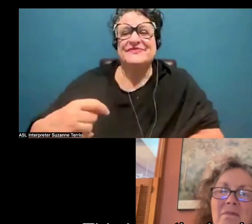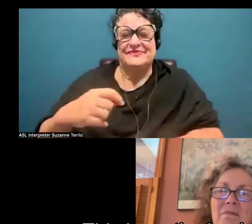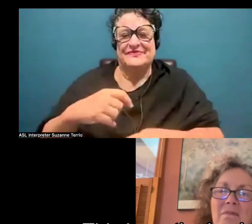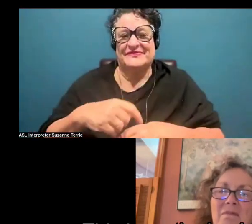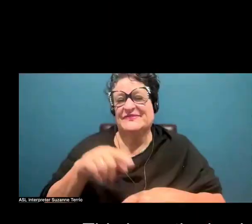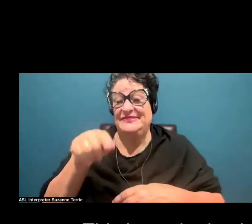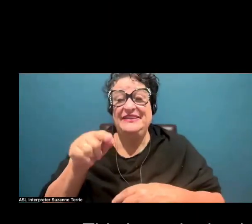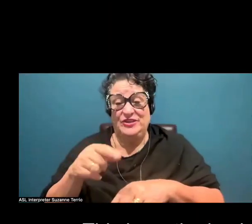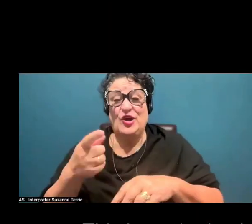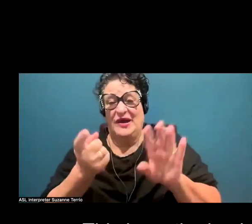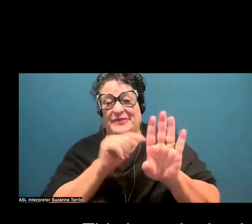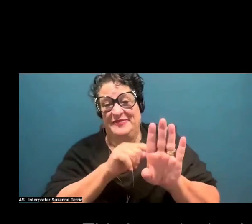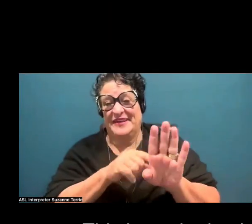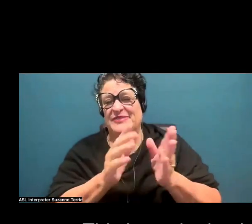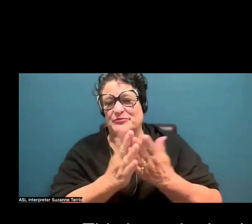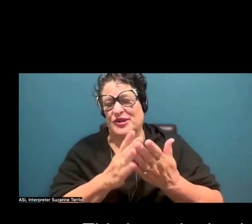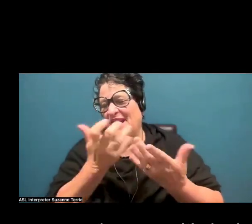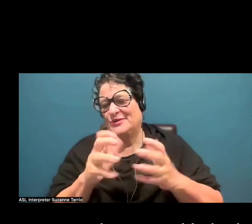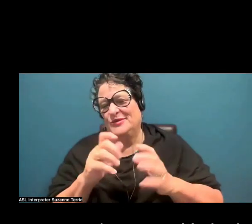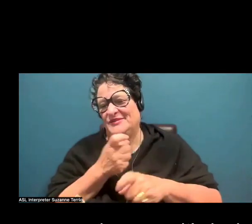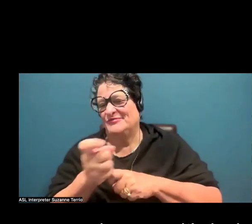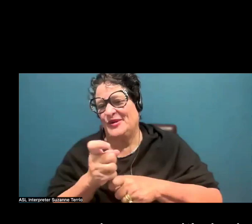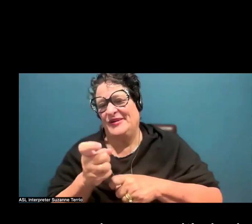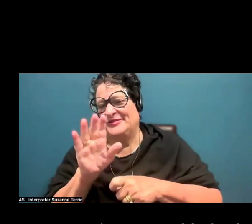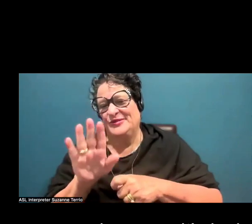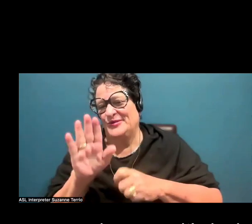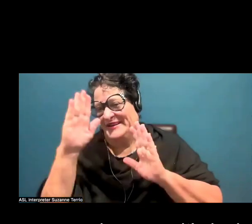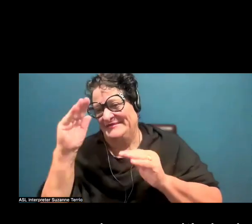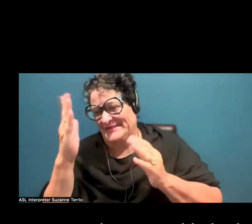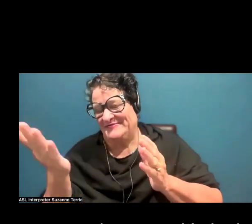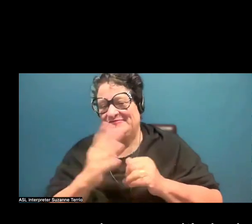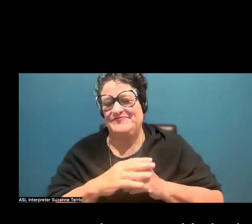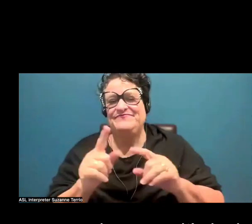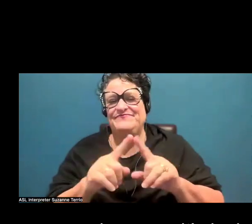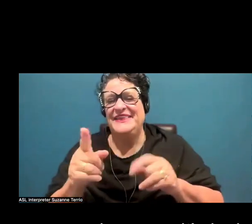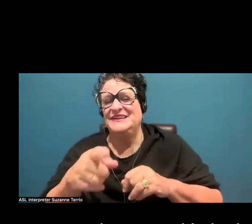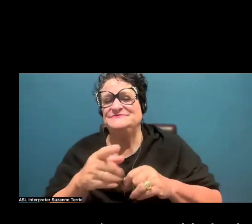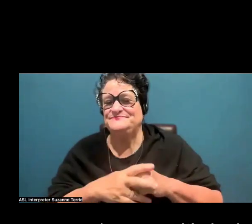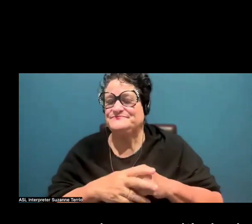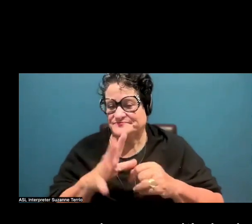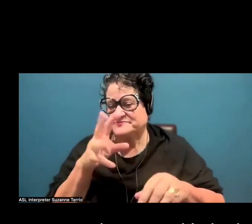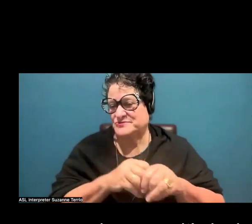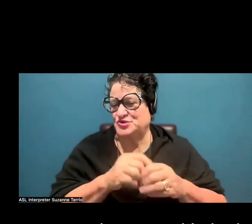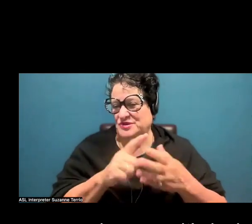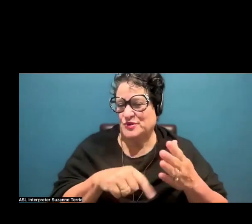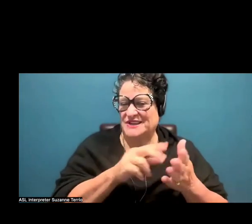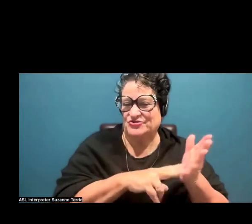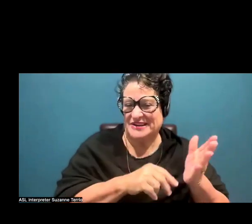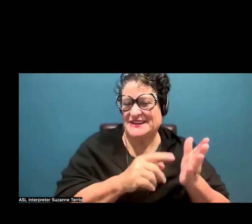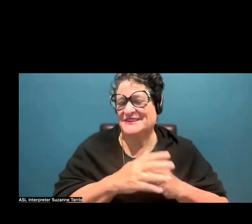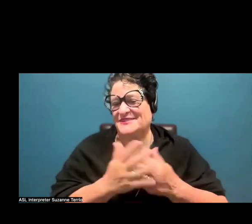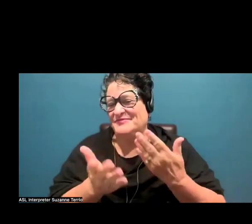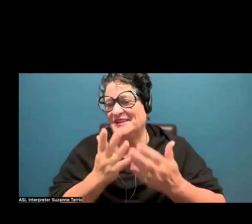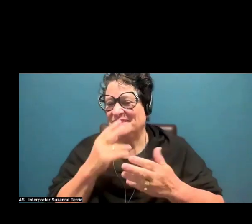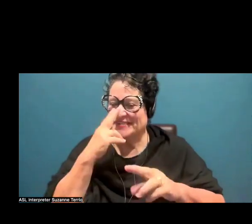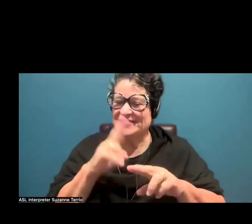on the back of the book, so like it's not a spoiler, but I won't say it because it's included in the bit that I'm going to read, and maybe it'll be a fun surprise